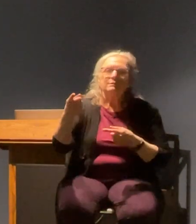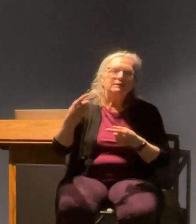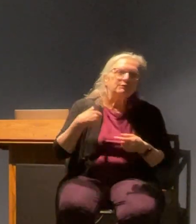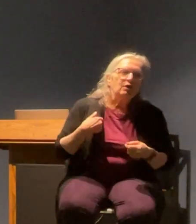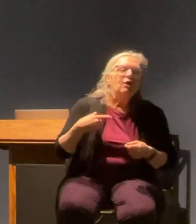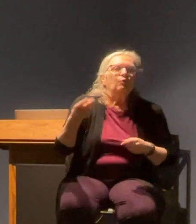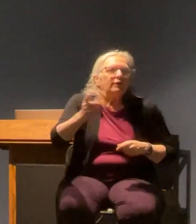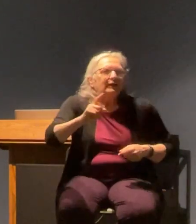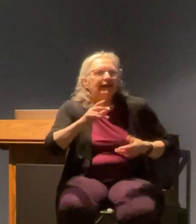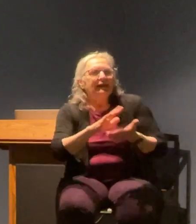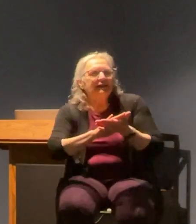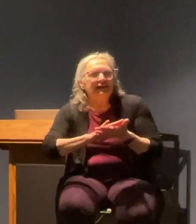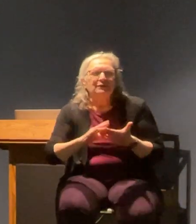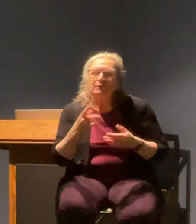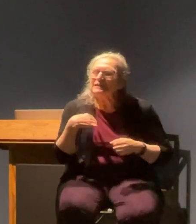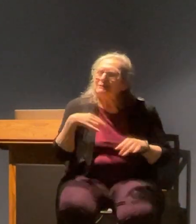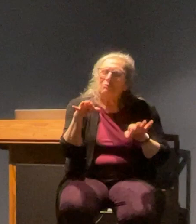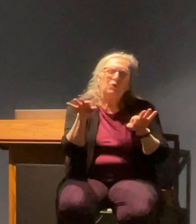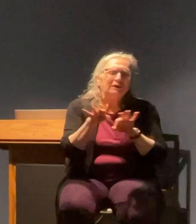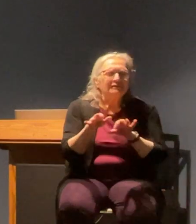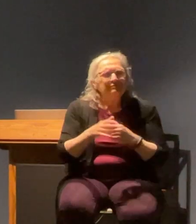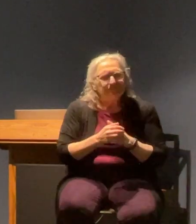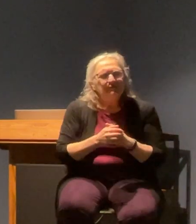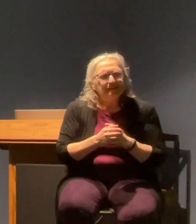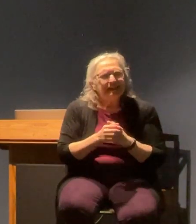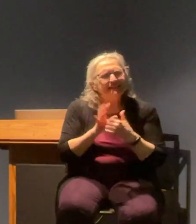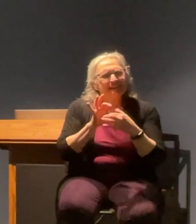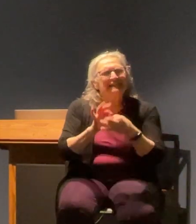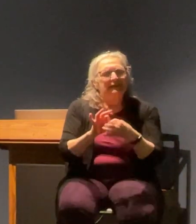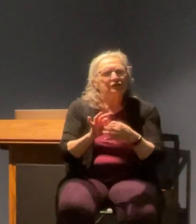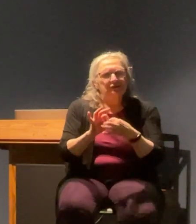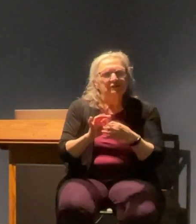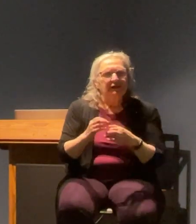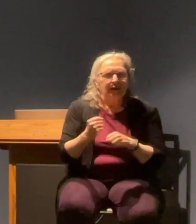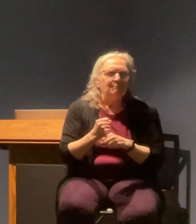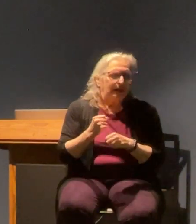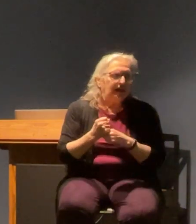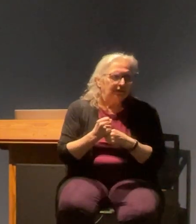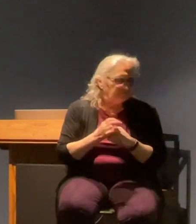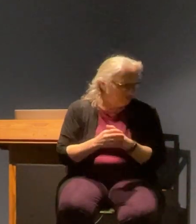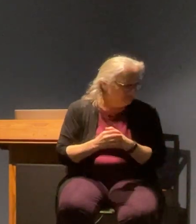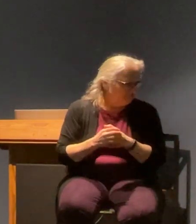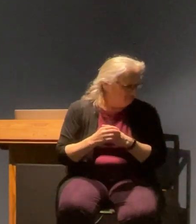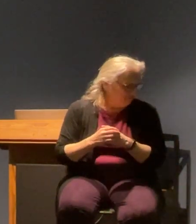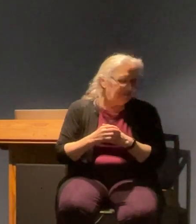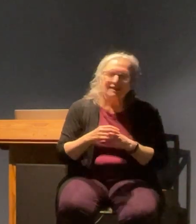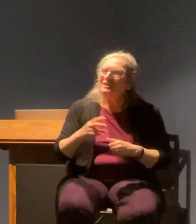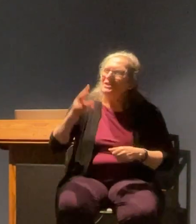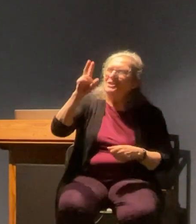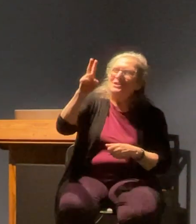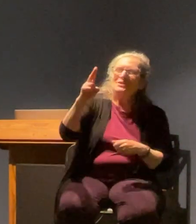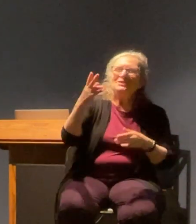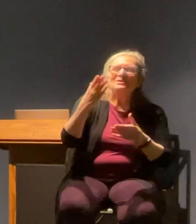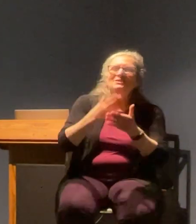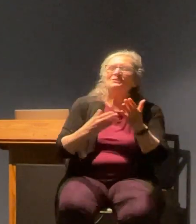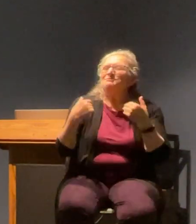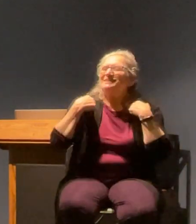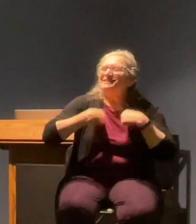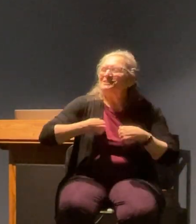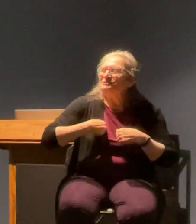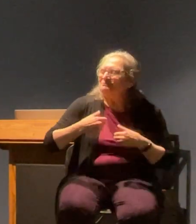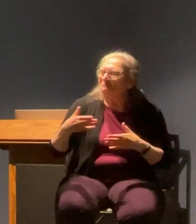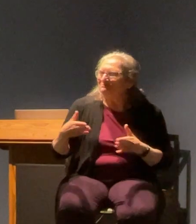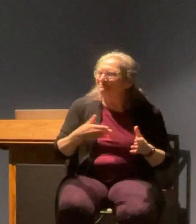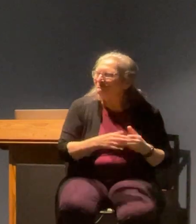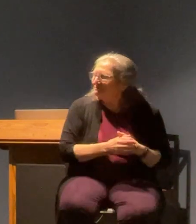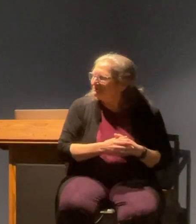nice 2-piece suit? So for me, it's that connecting piece. So I'll say the 2-piece suit. Okay, the 2-piece suit. Okay, so what I'd like to